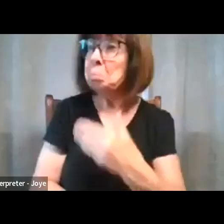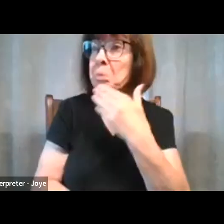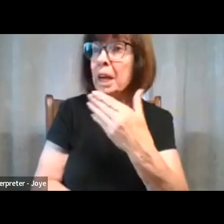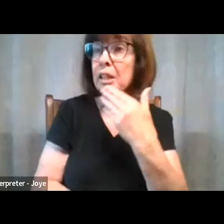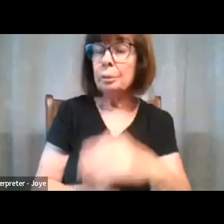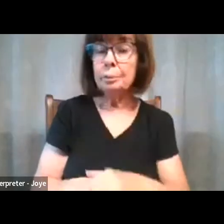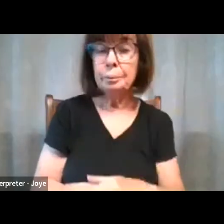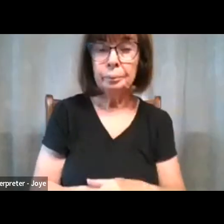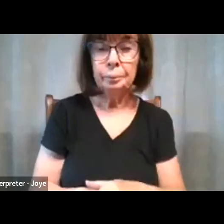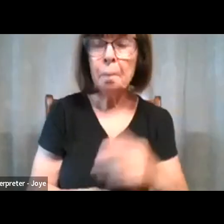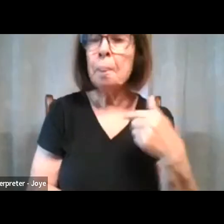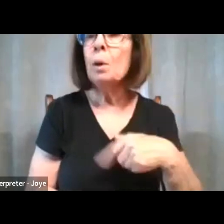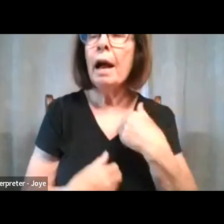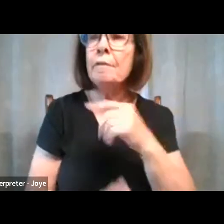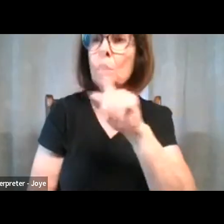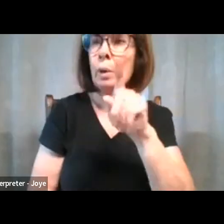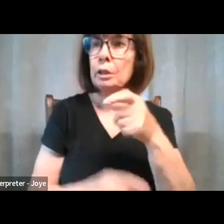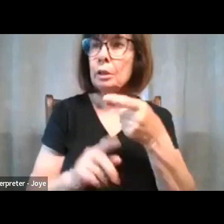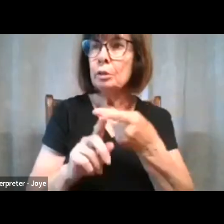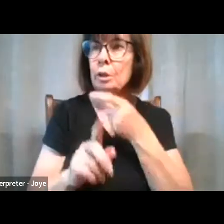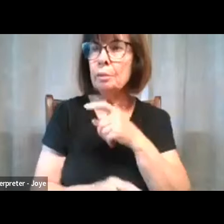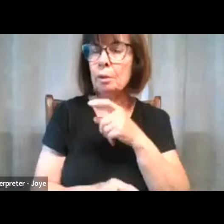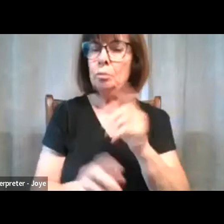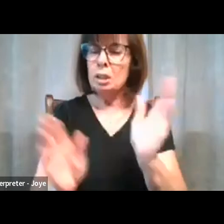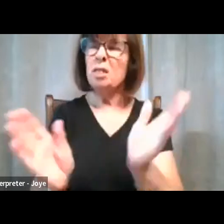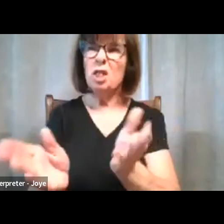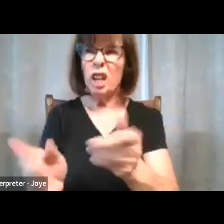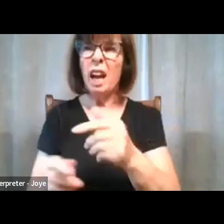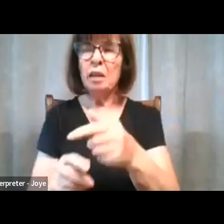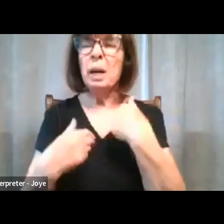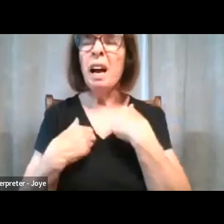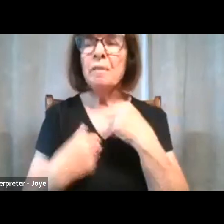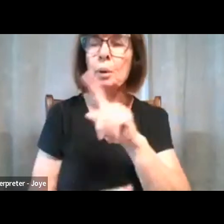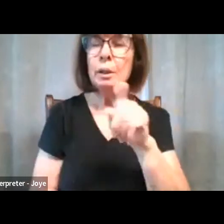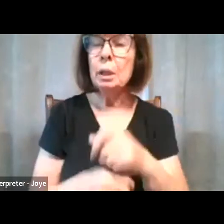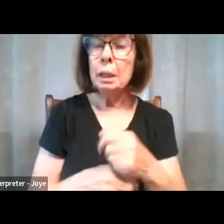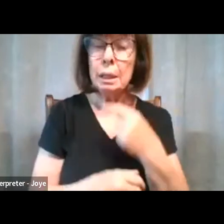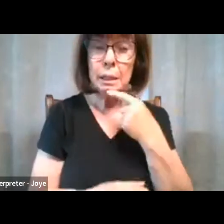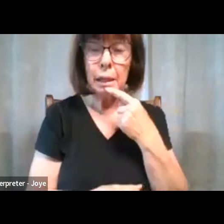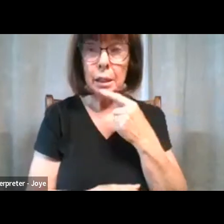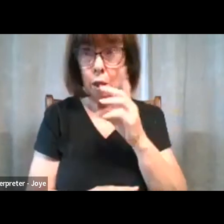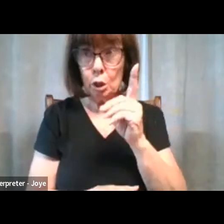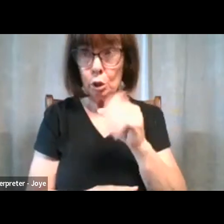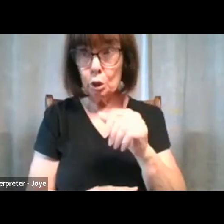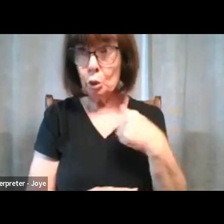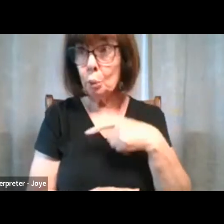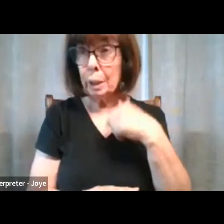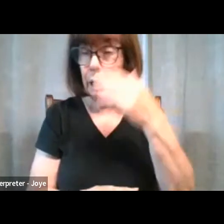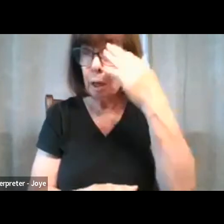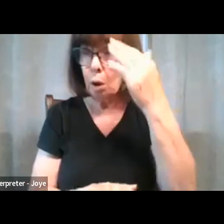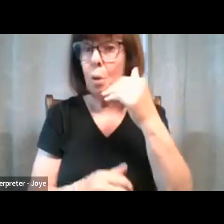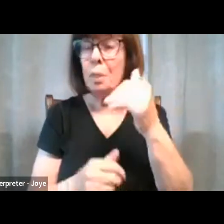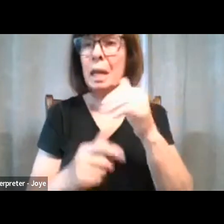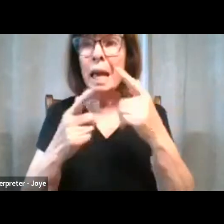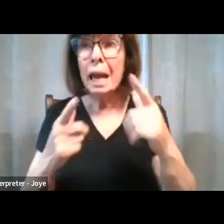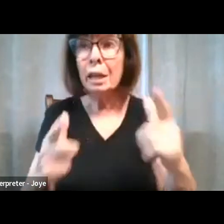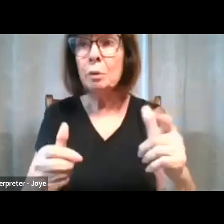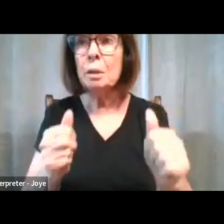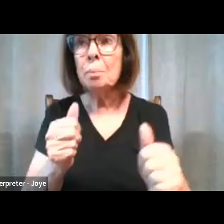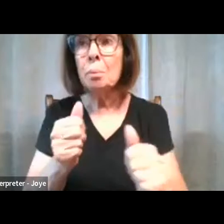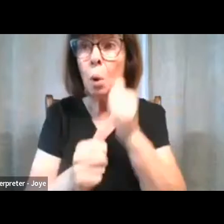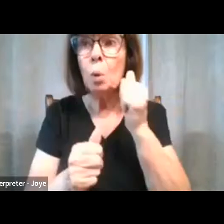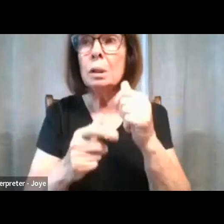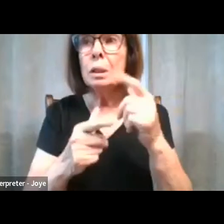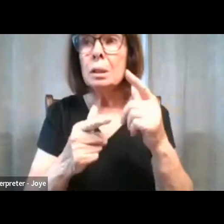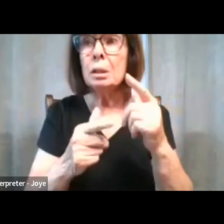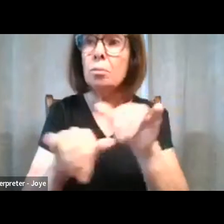We have a question from in the chat, and it says, do we know what is the primary language among those that are infected who